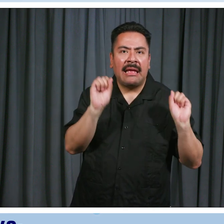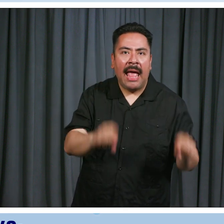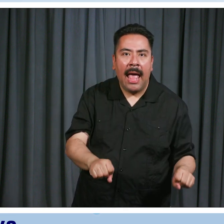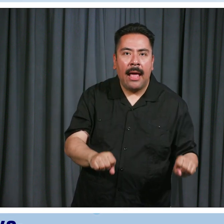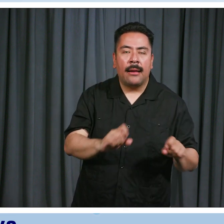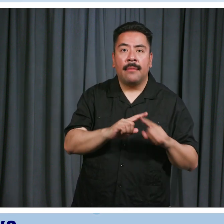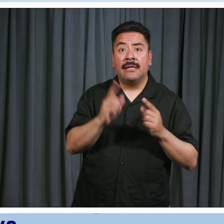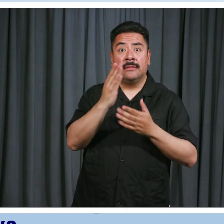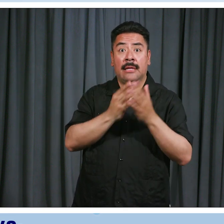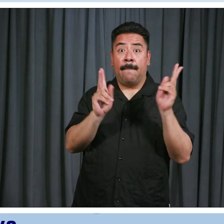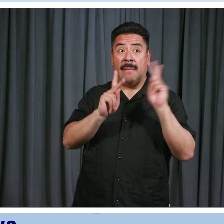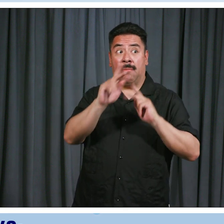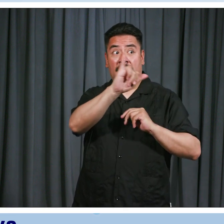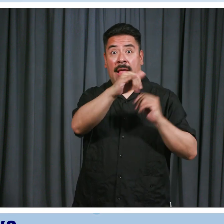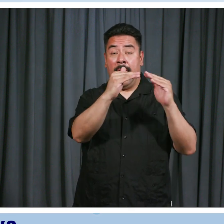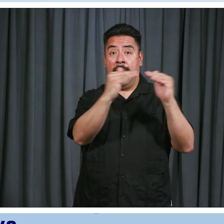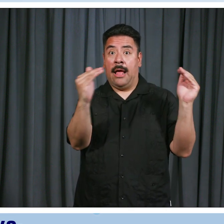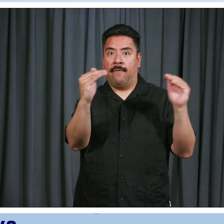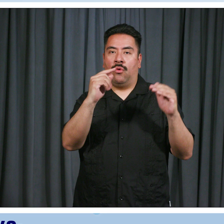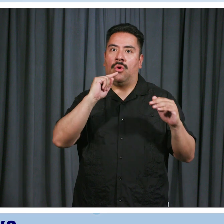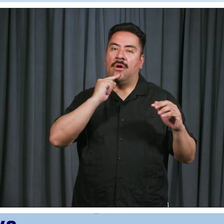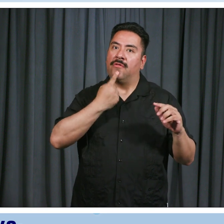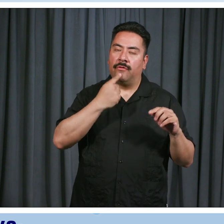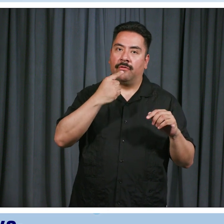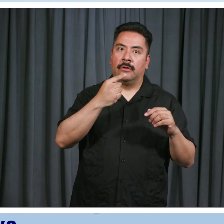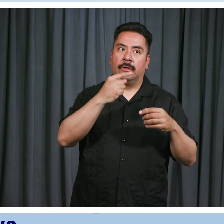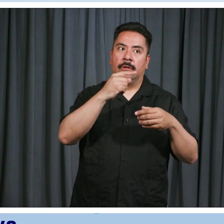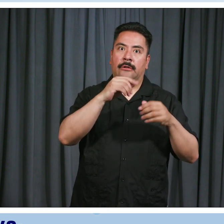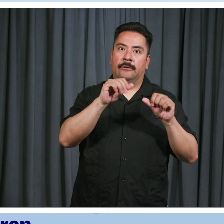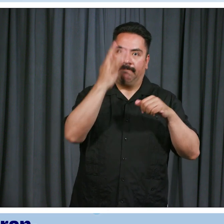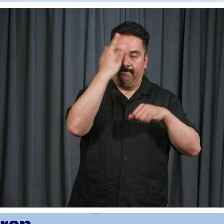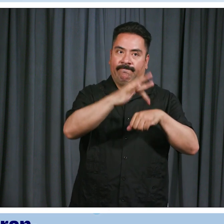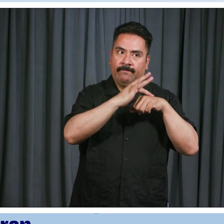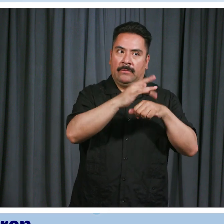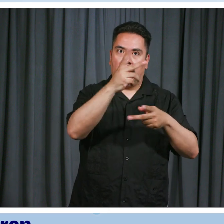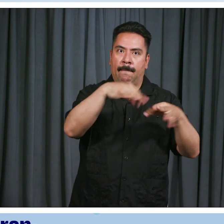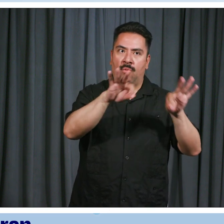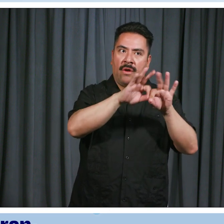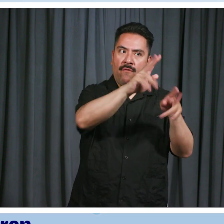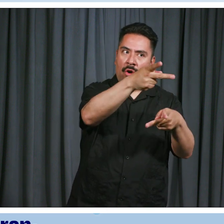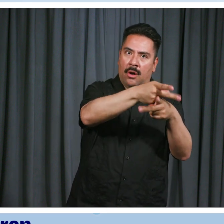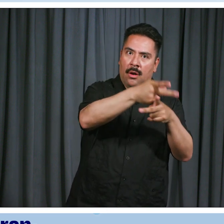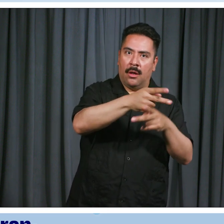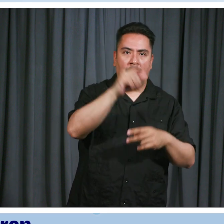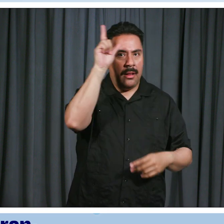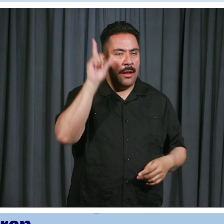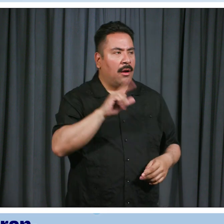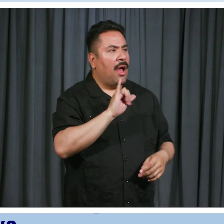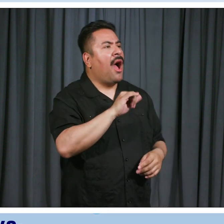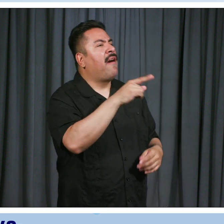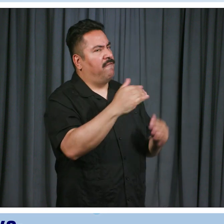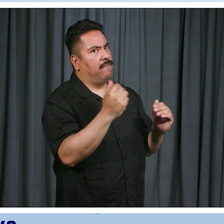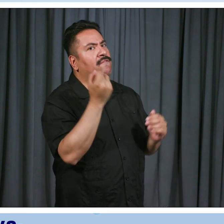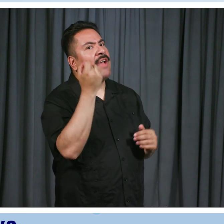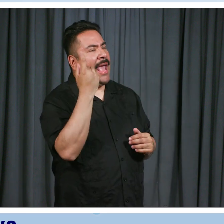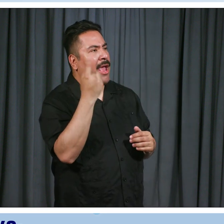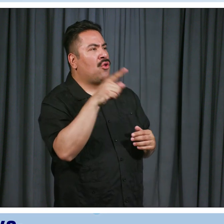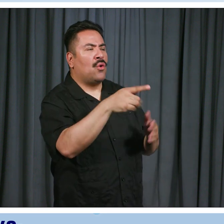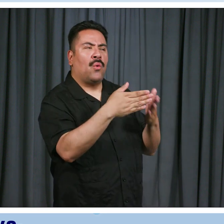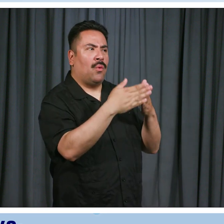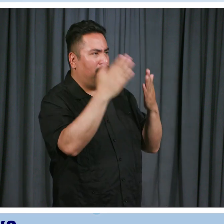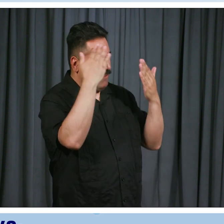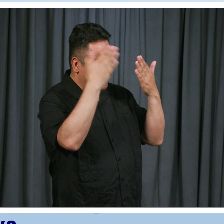of intensity is super important for their maintenance. That's fair. You're a very open person. Thank you Alexa. so